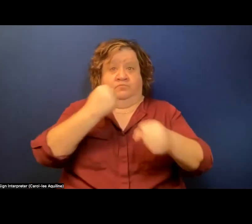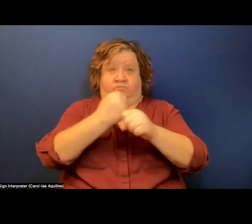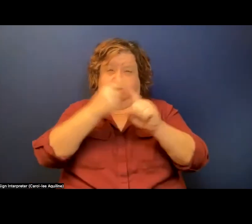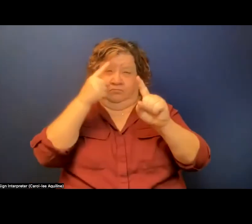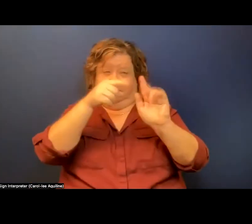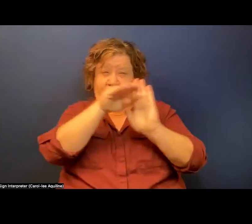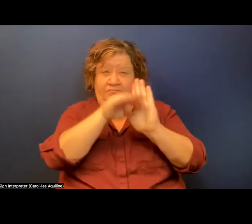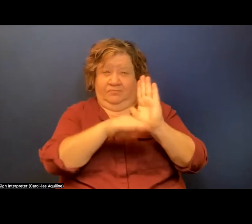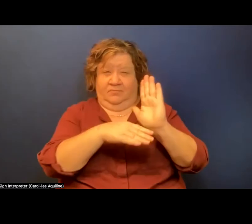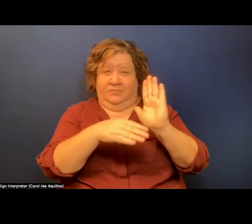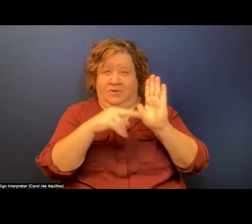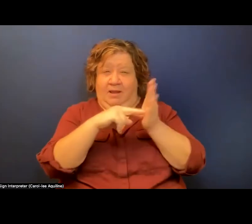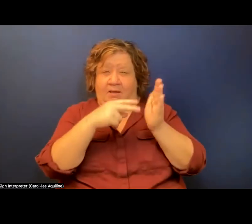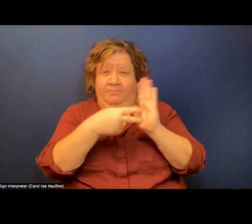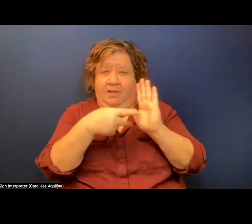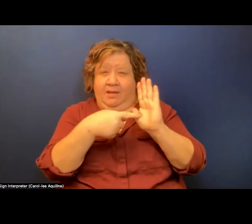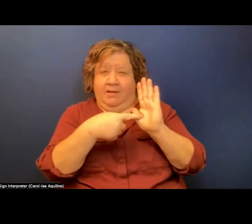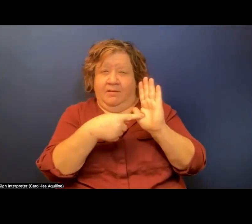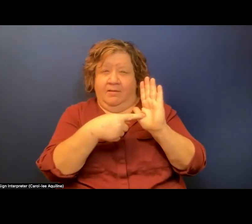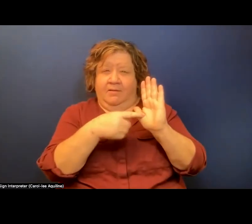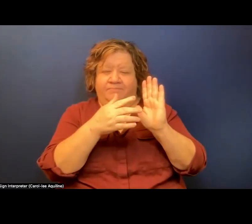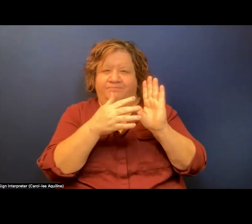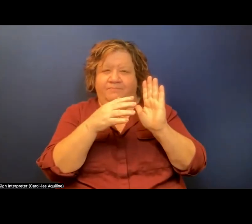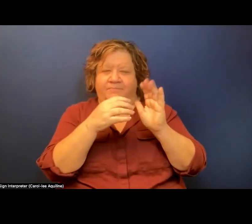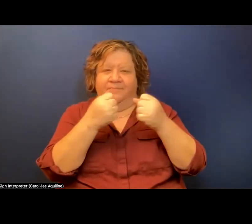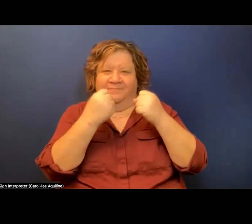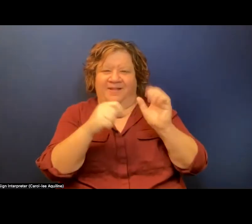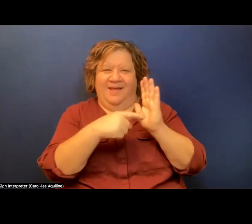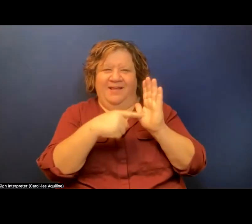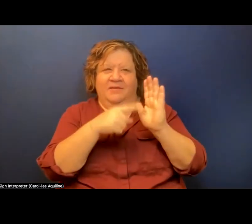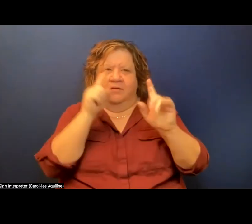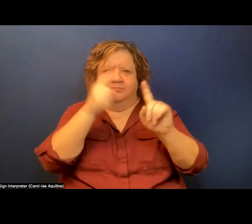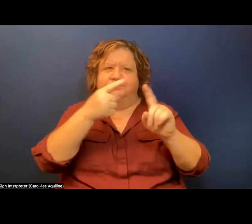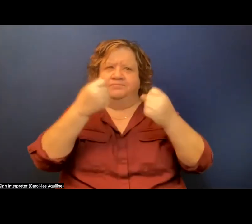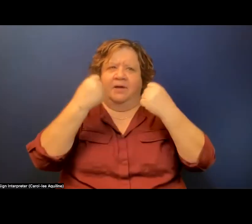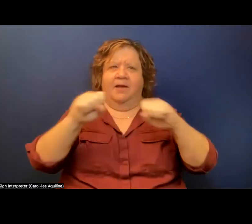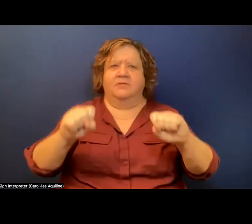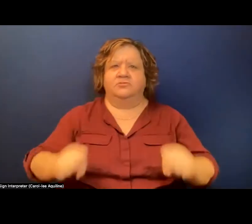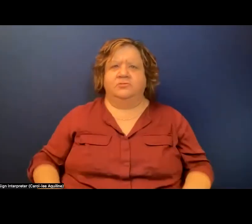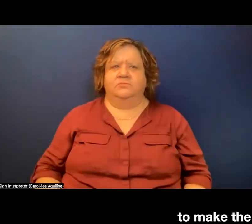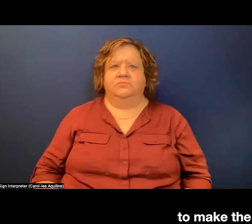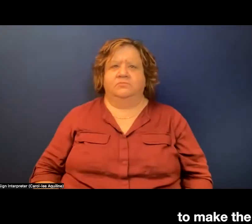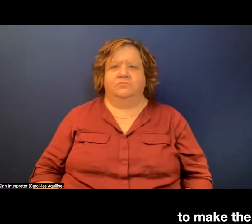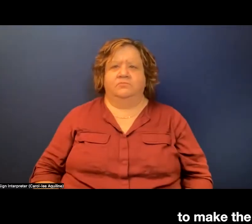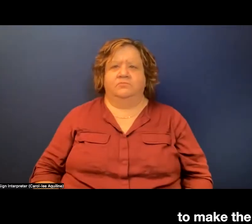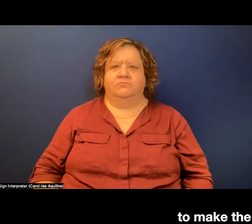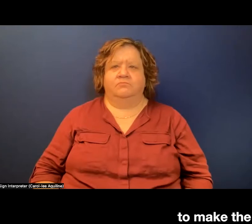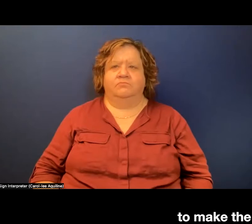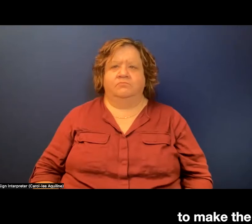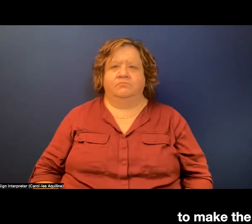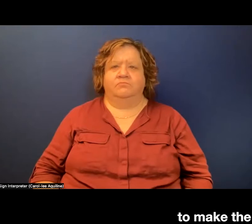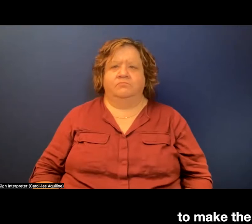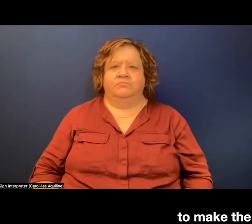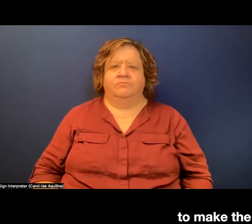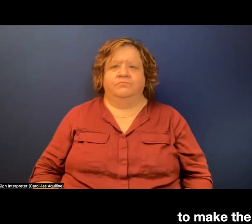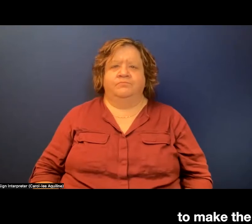plan. We work closely with the Bangladesh Bureau of Statistics to make